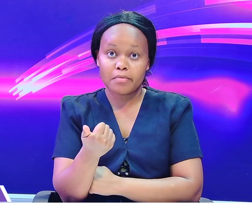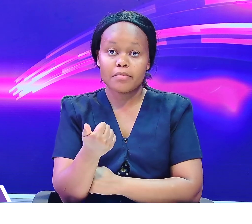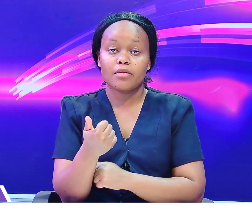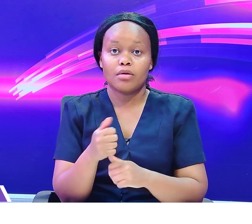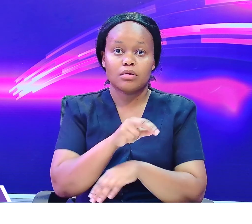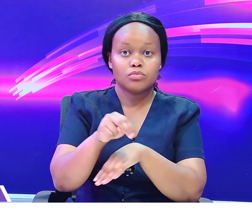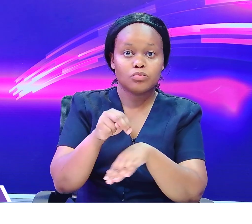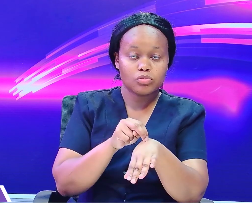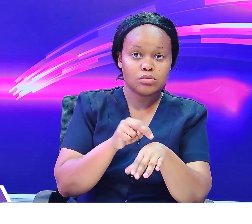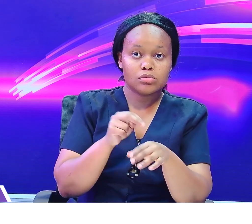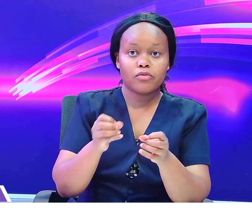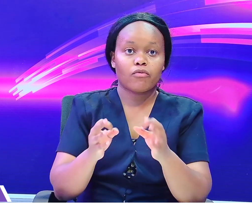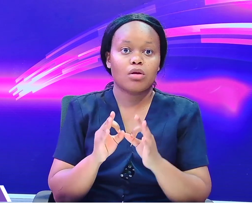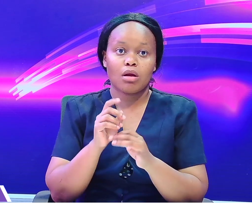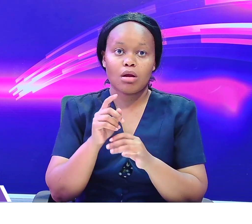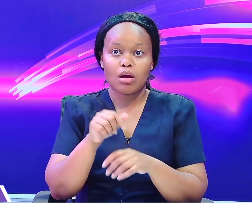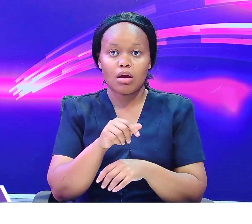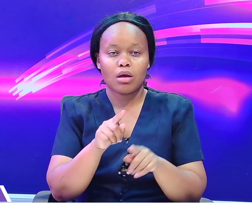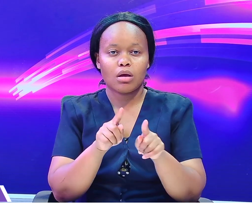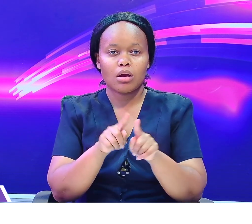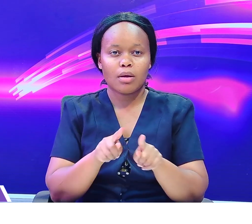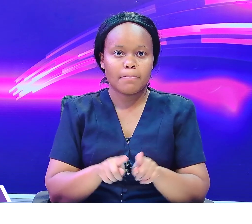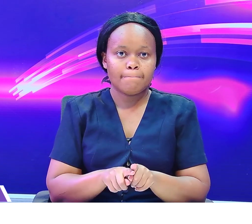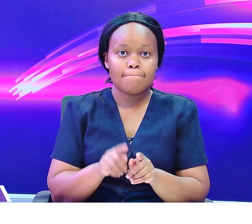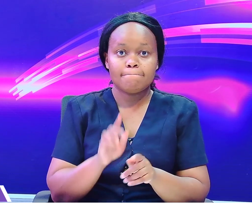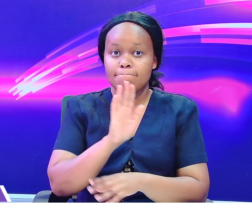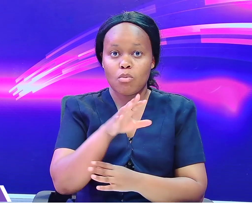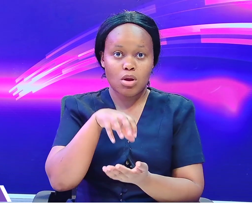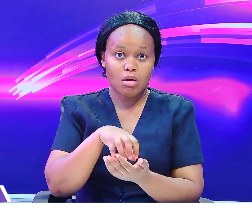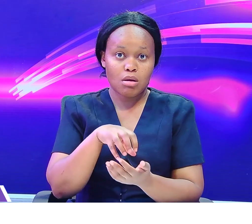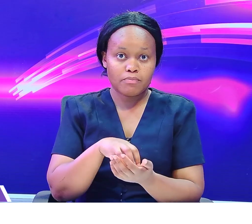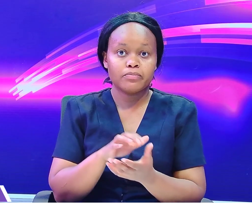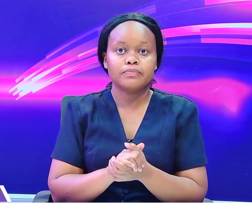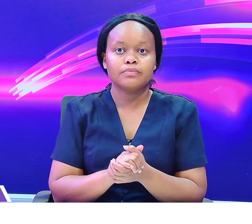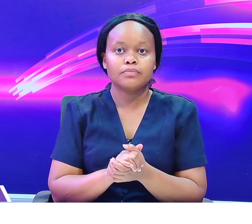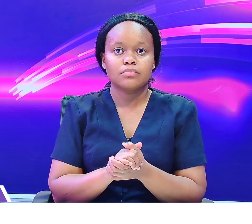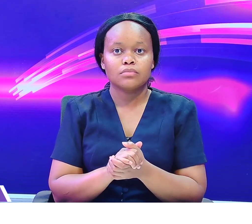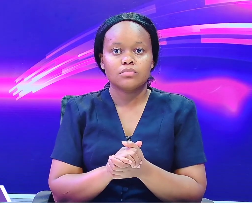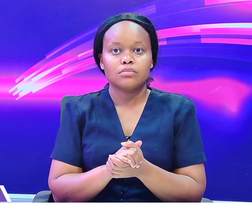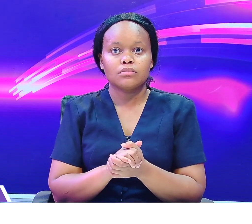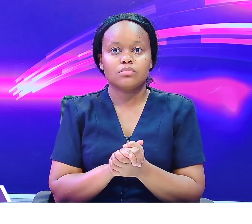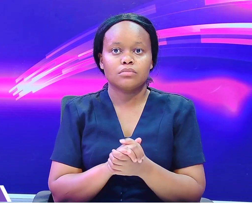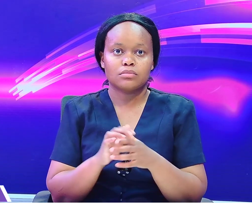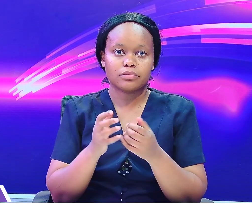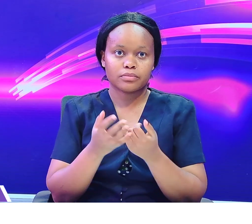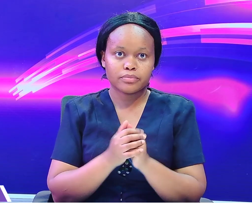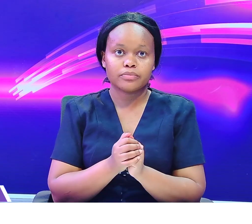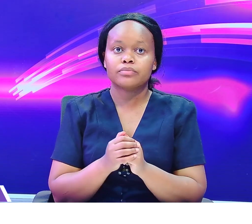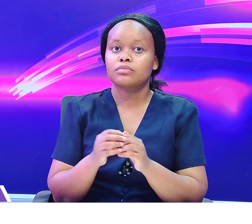their positions, underscoring continuity within the union leadership.